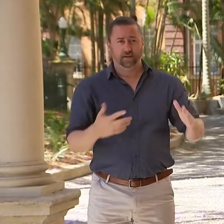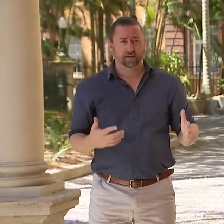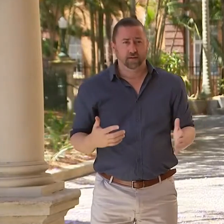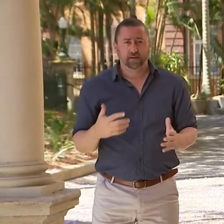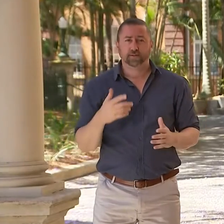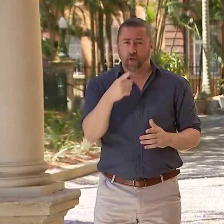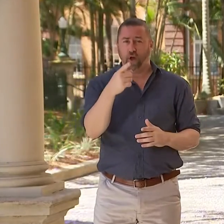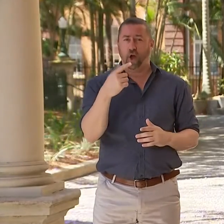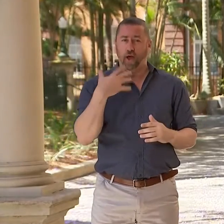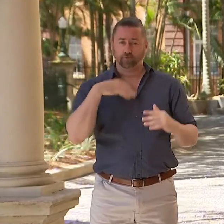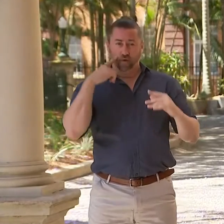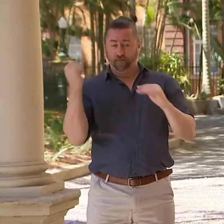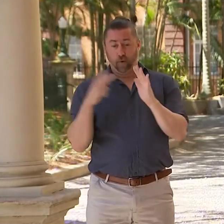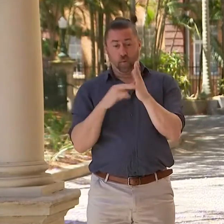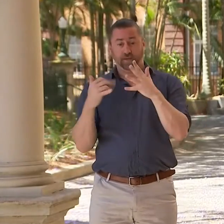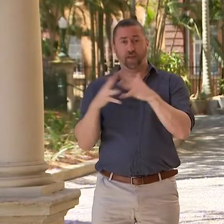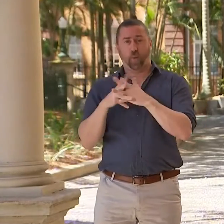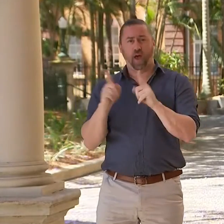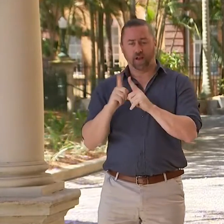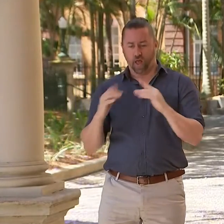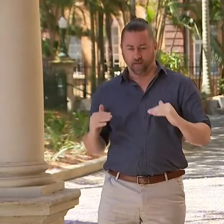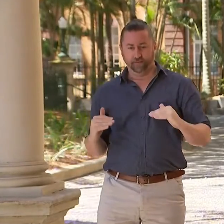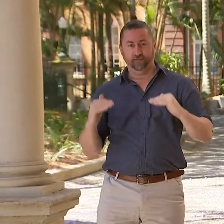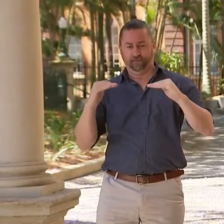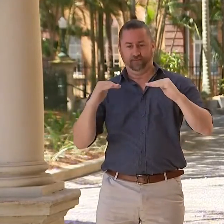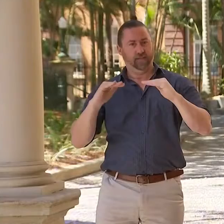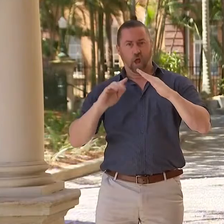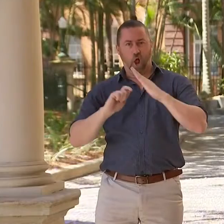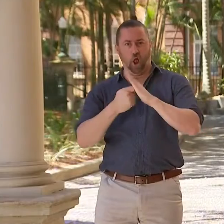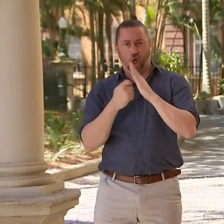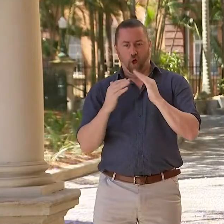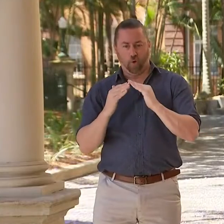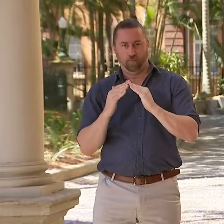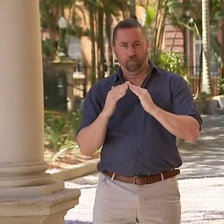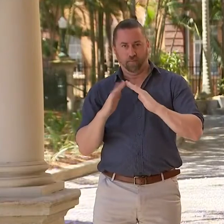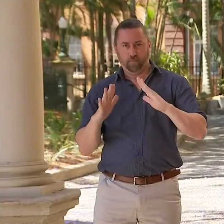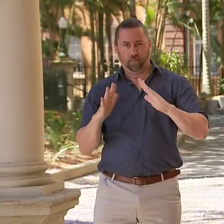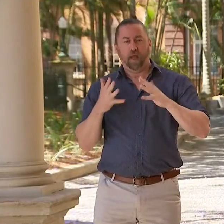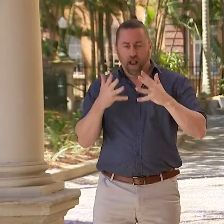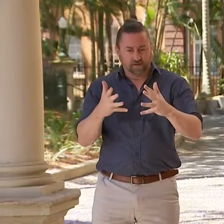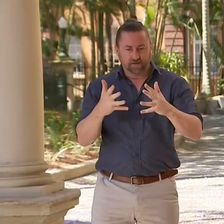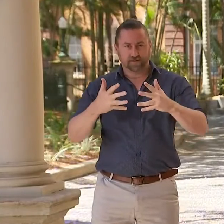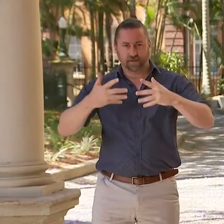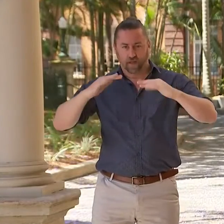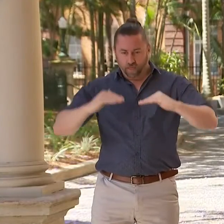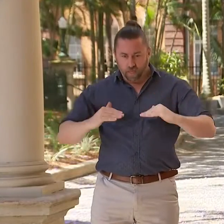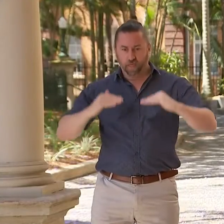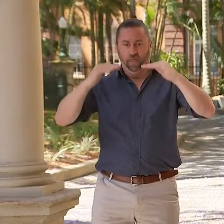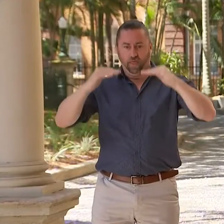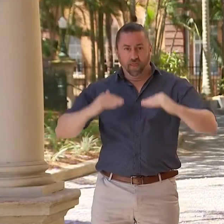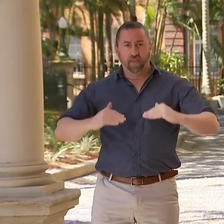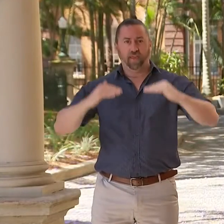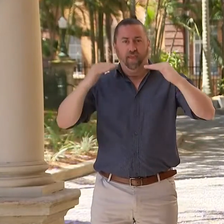of that northern border zone in and out of lockdown, and it is difficult for people to manage that and